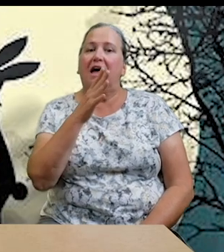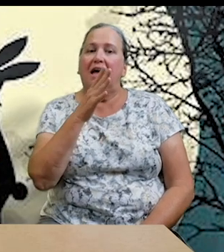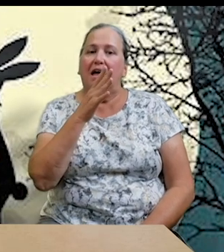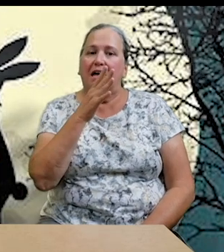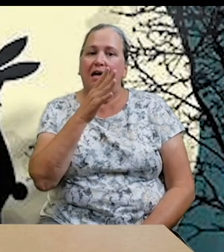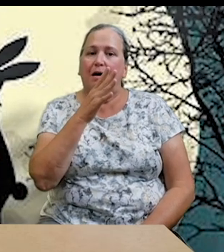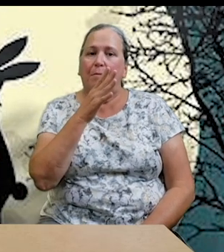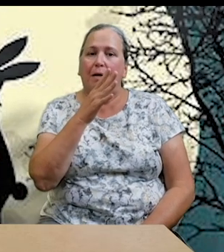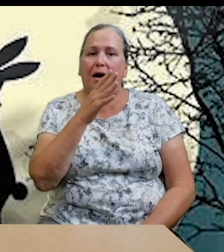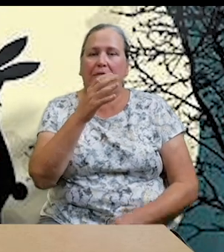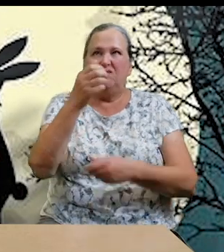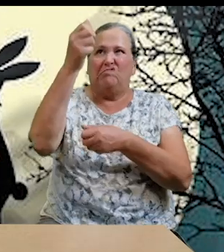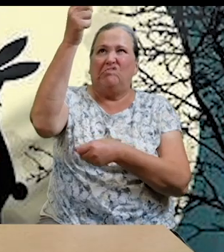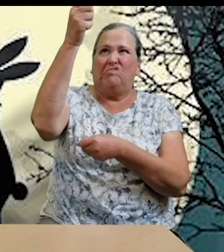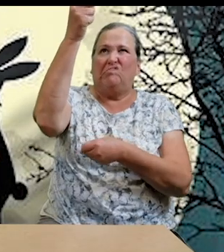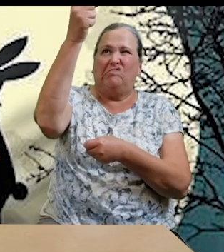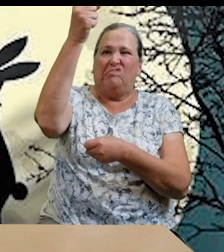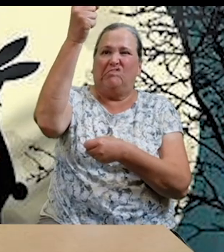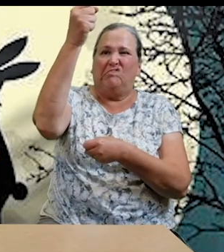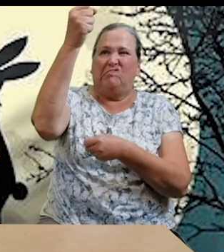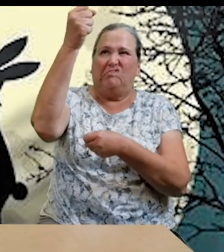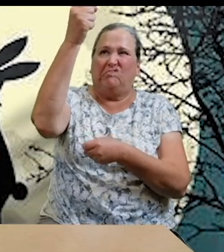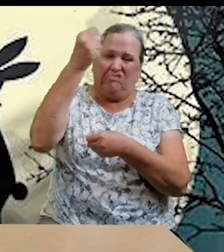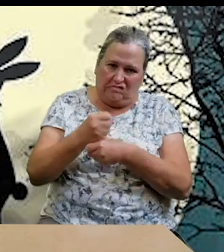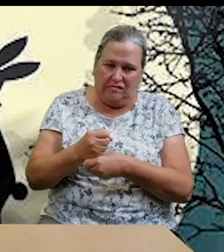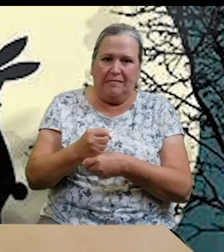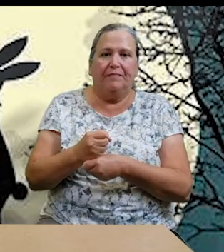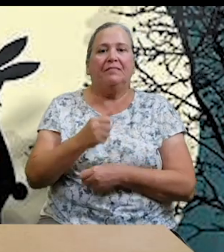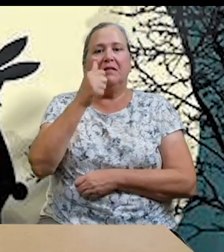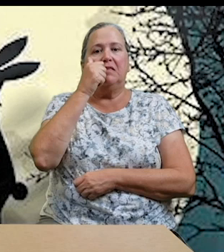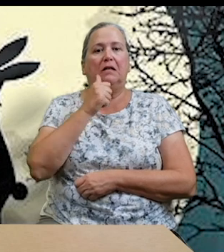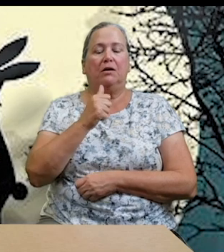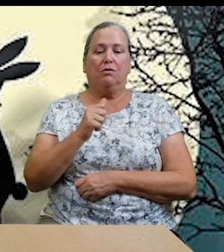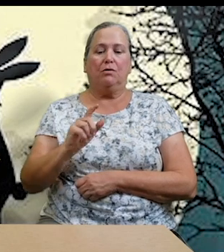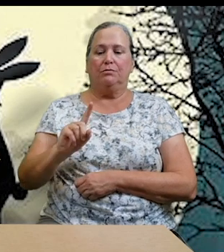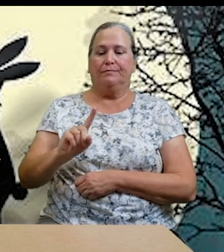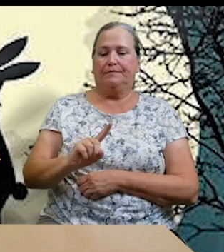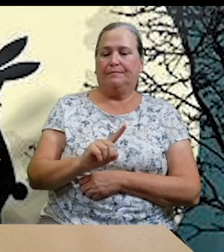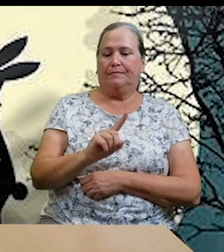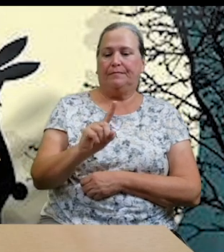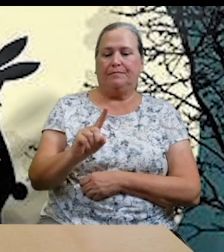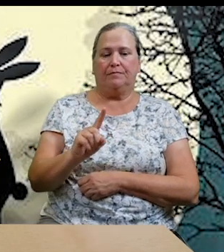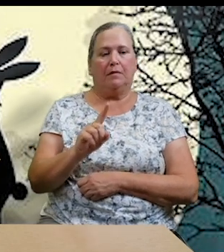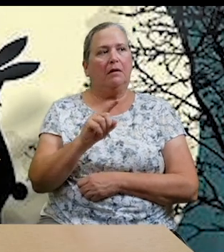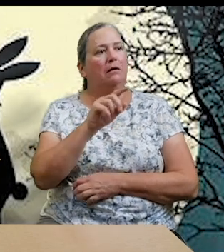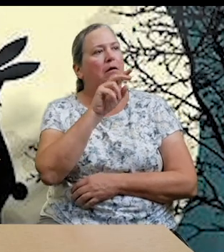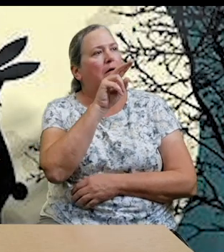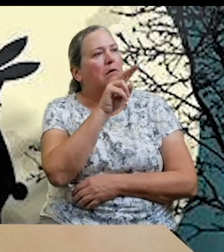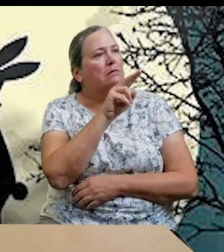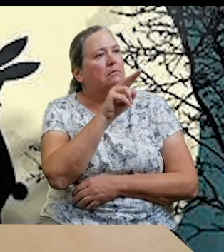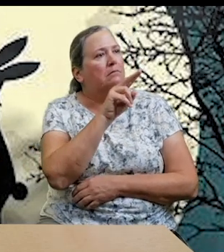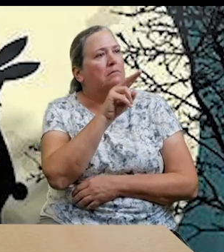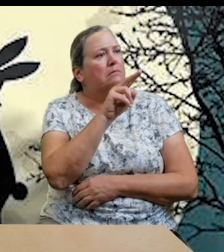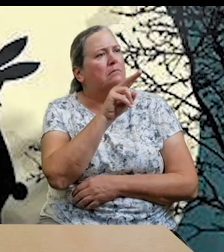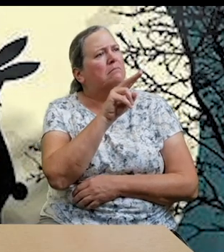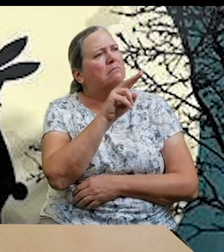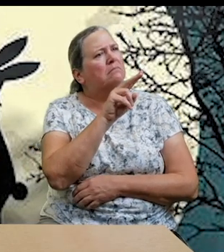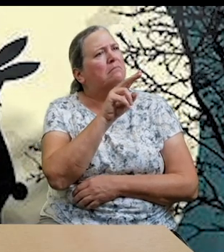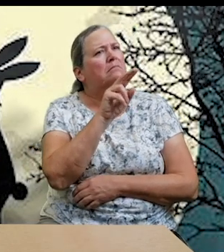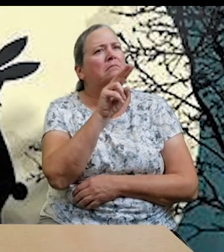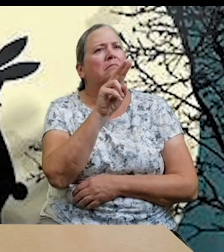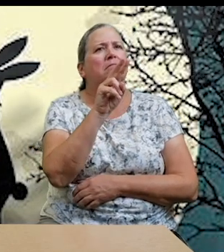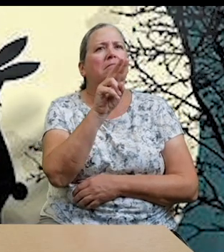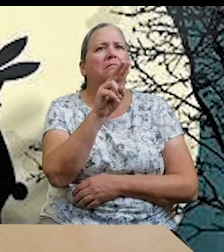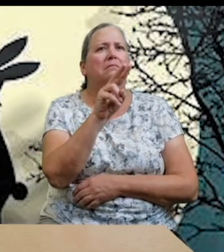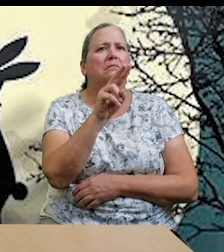close a blue umbrella, the little girl walked around the store, stopping and staring solemnly at